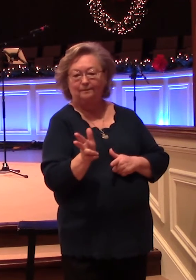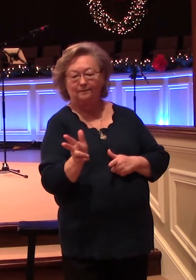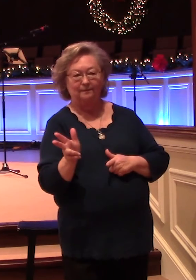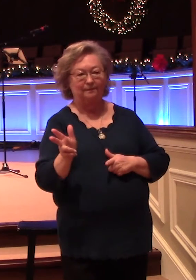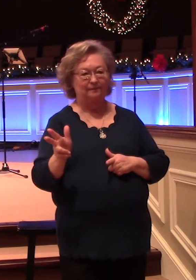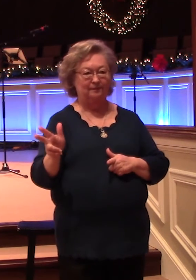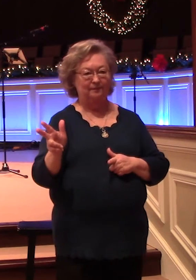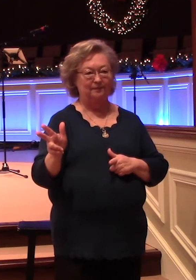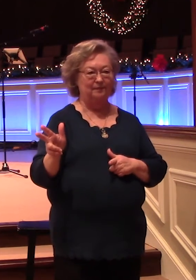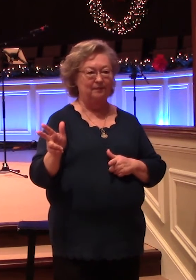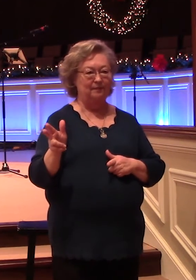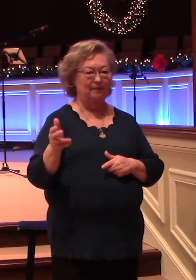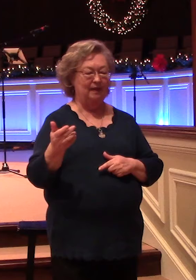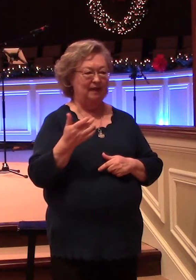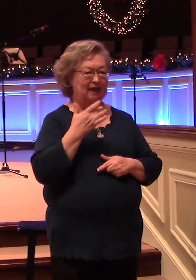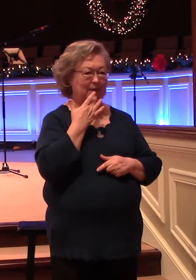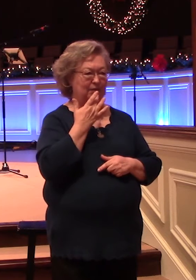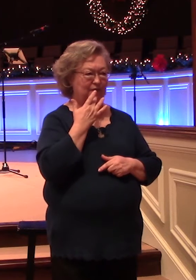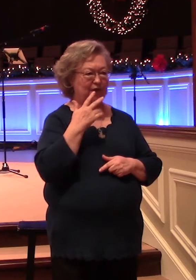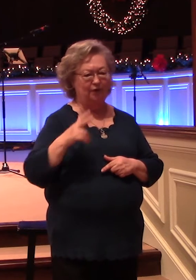Greeno.